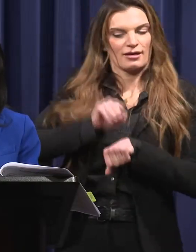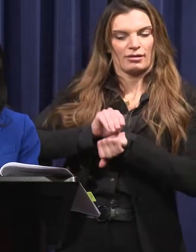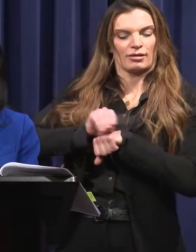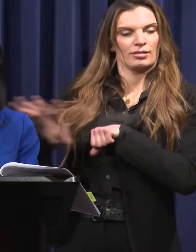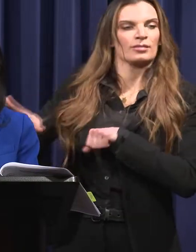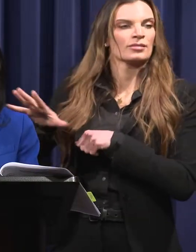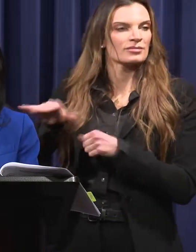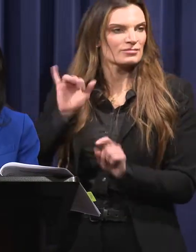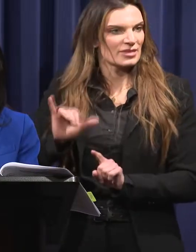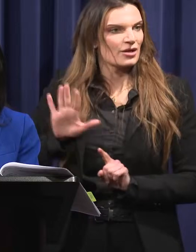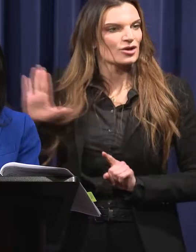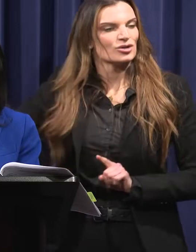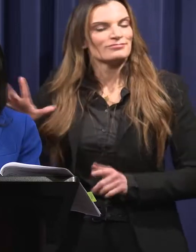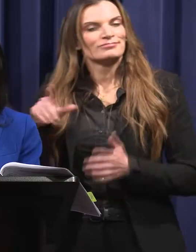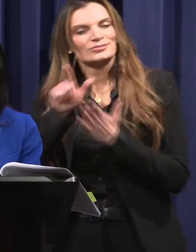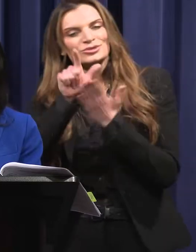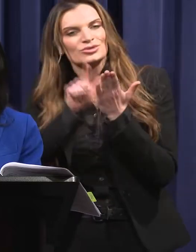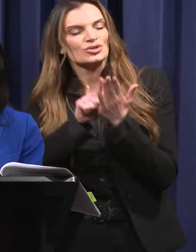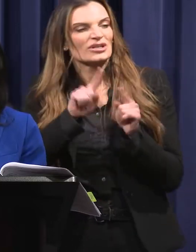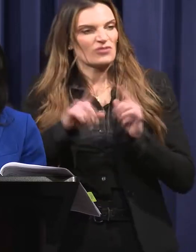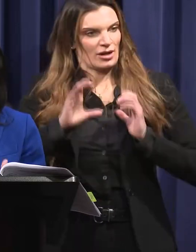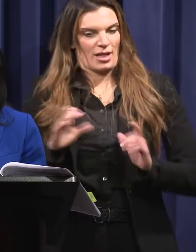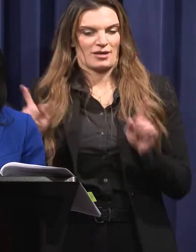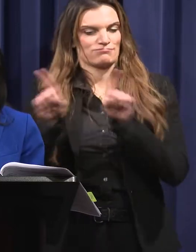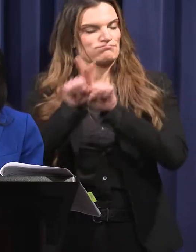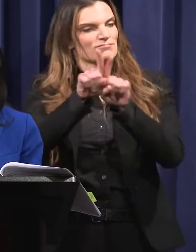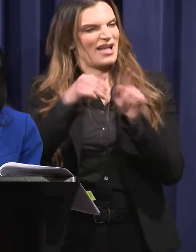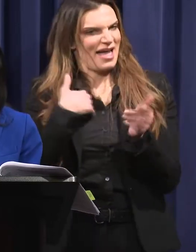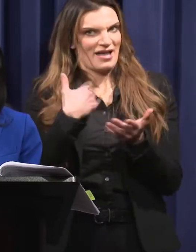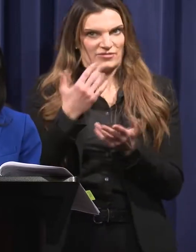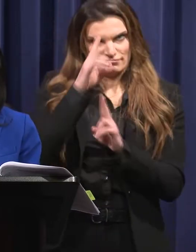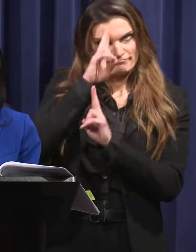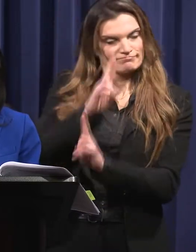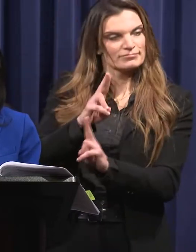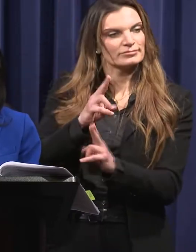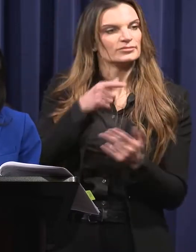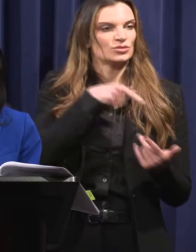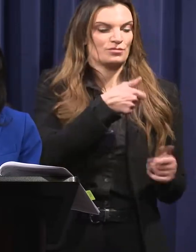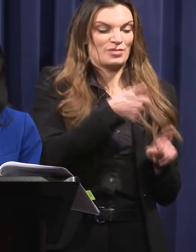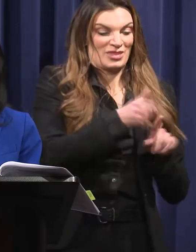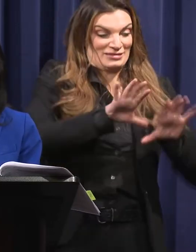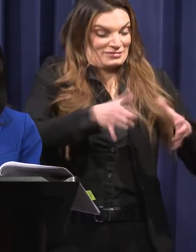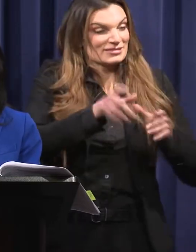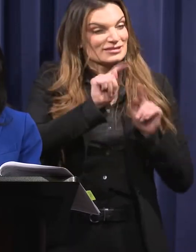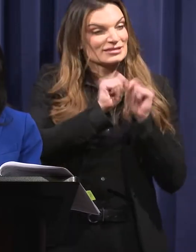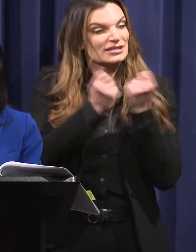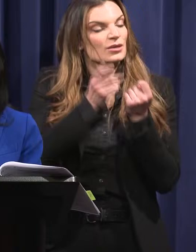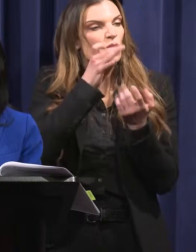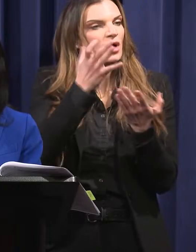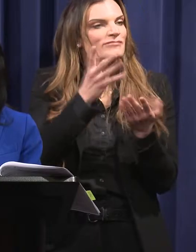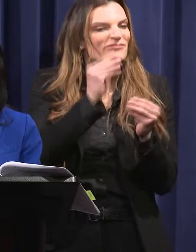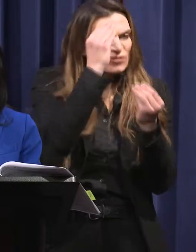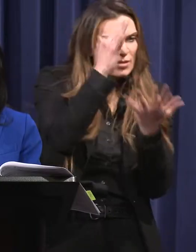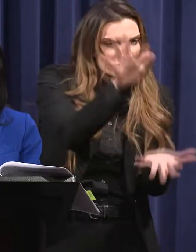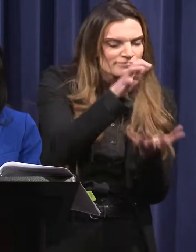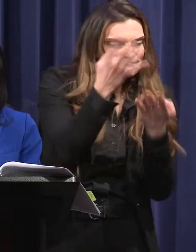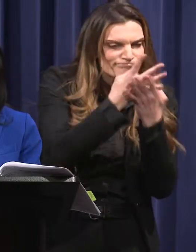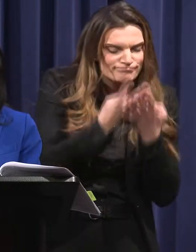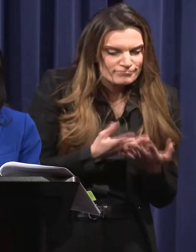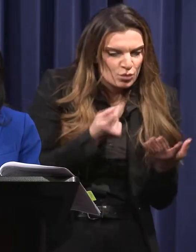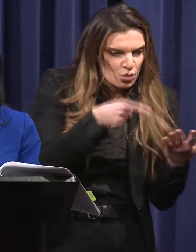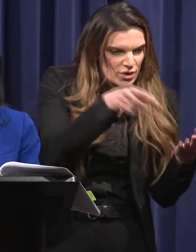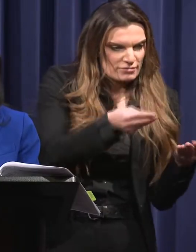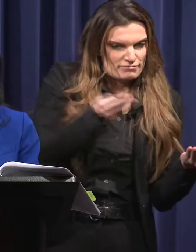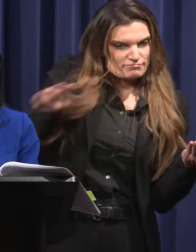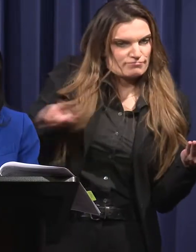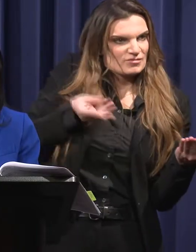they're subject to attorney-client privilege. The taint team procedure ensures that the attorney-client privilege of anyone